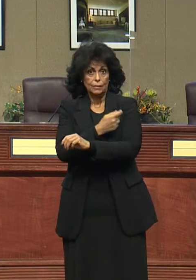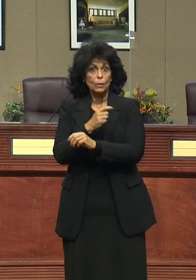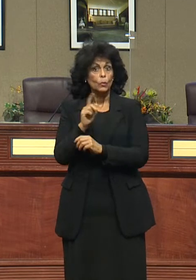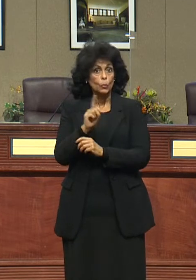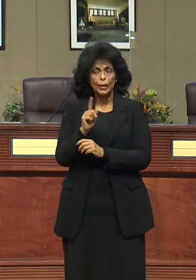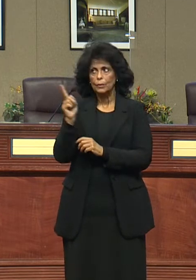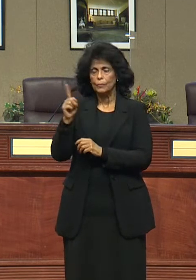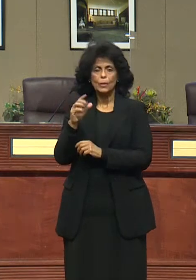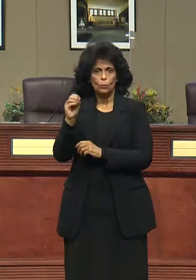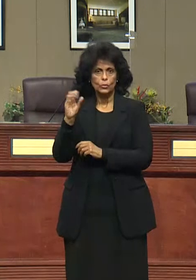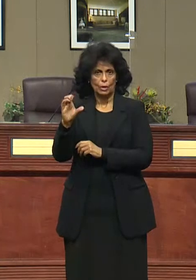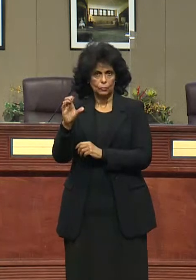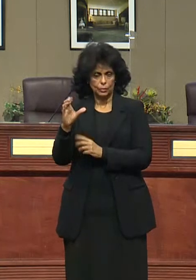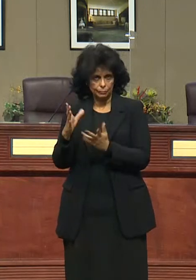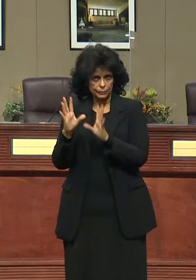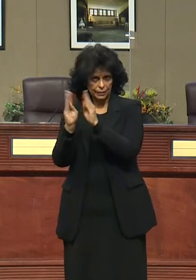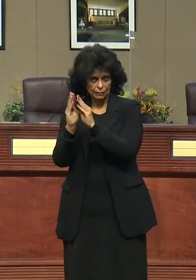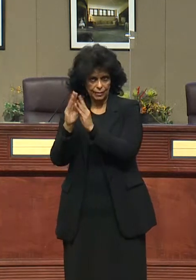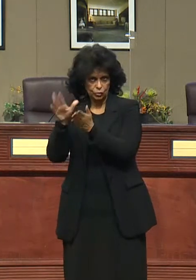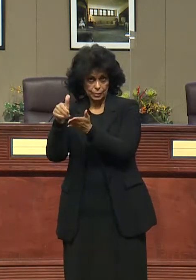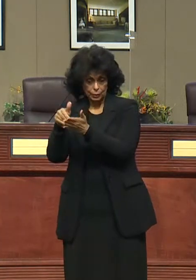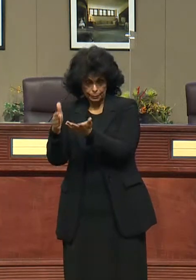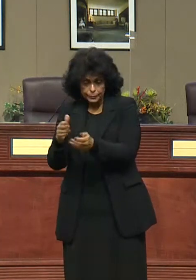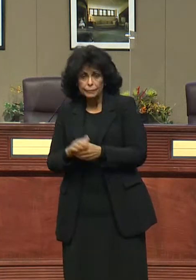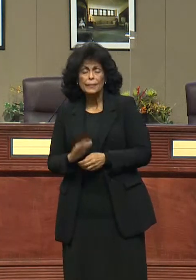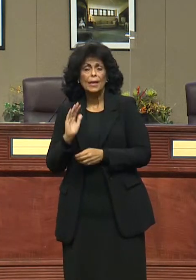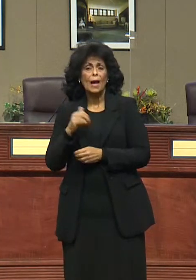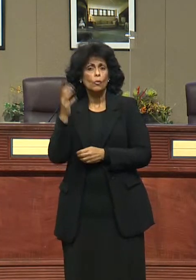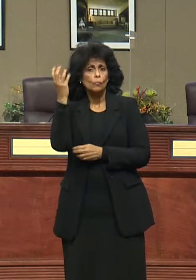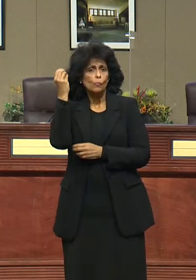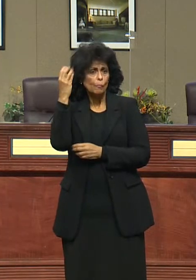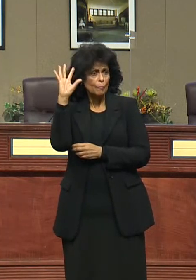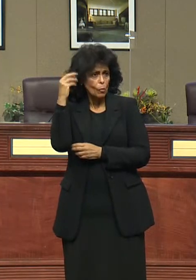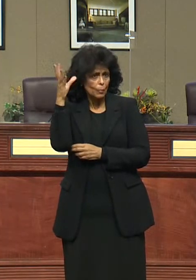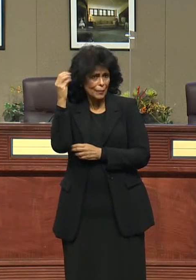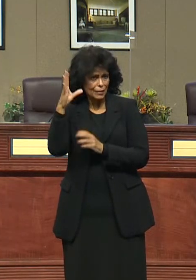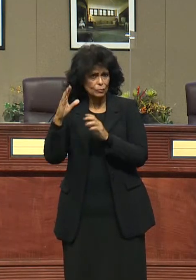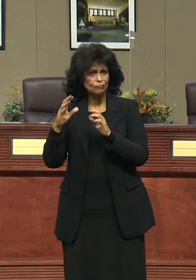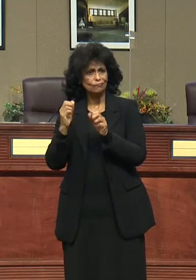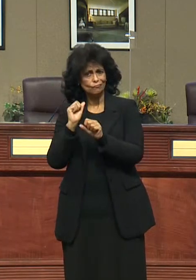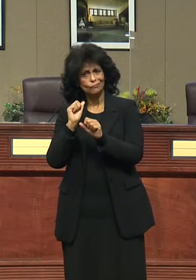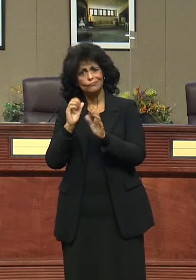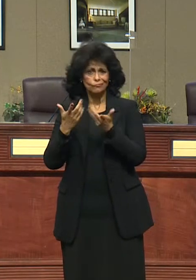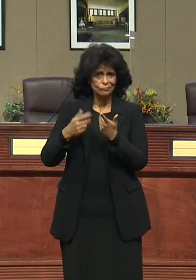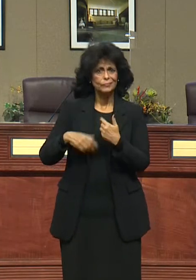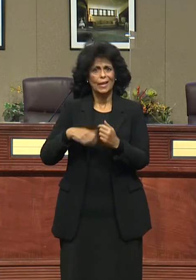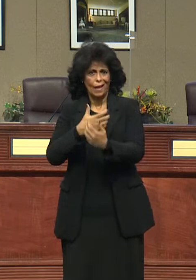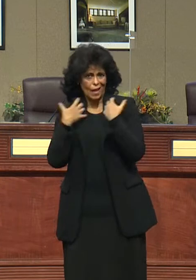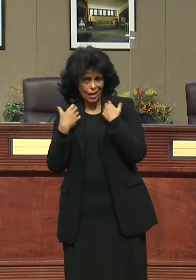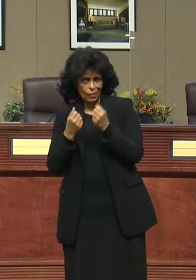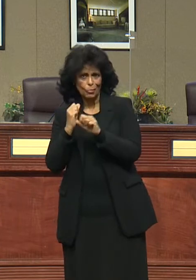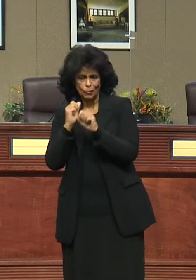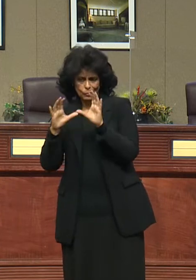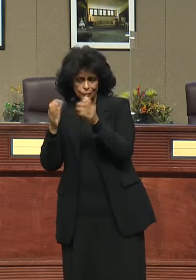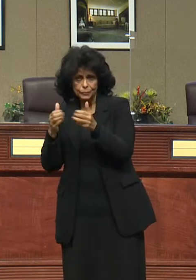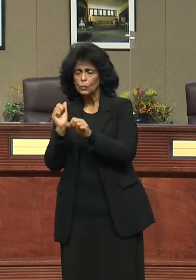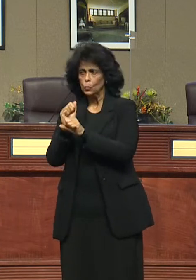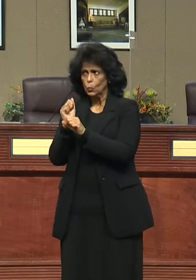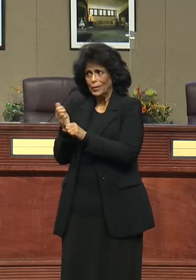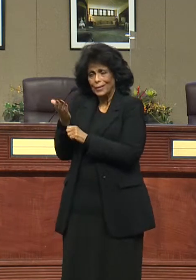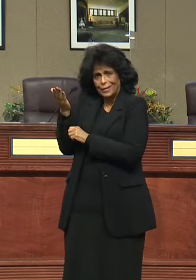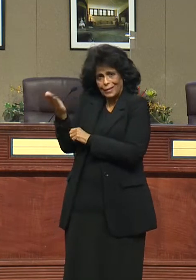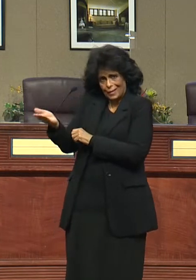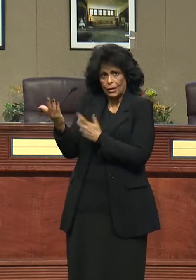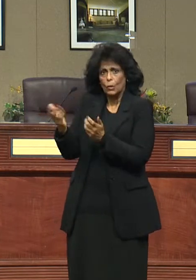Convention Center. Our paramedics working very closely with the staff at the Orange County Health